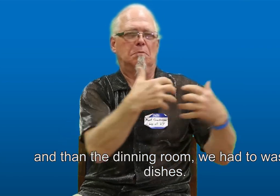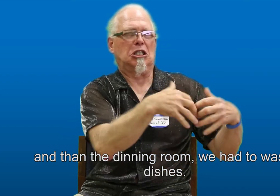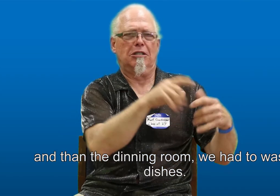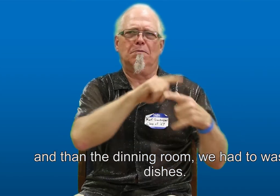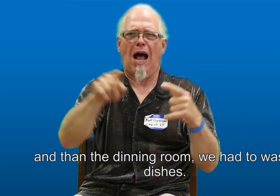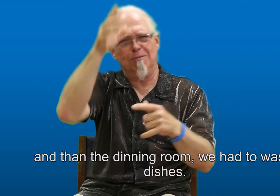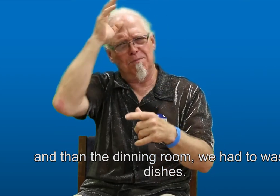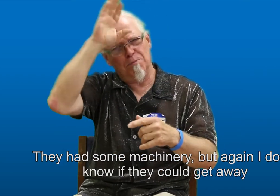dishes.